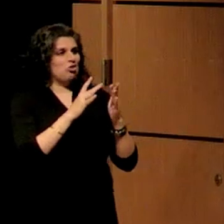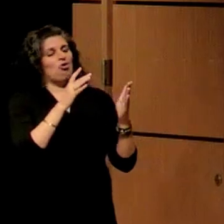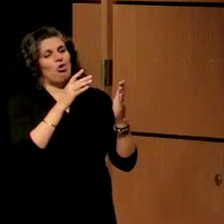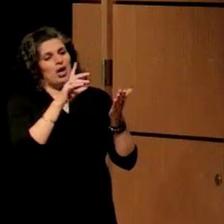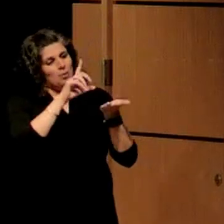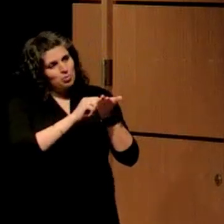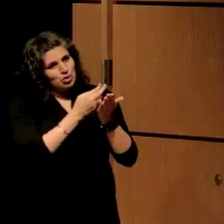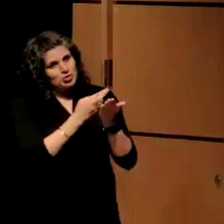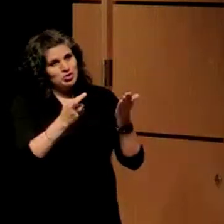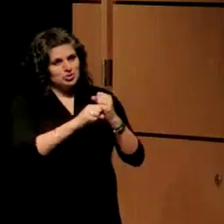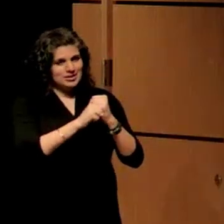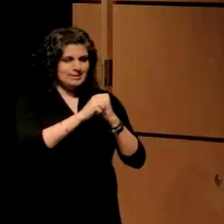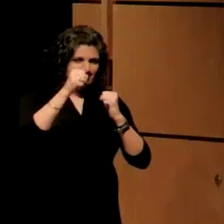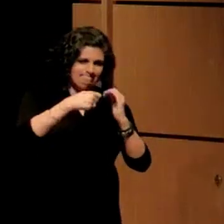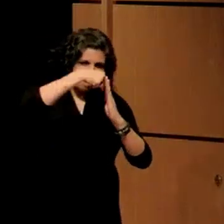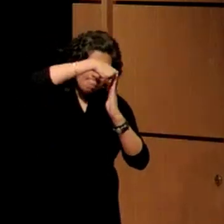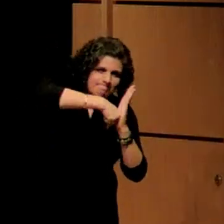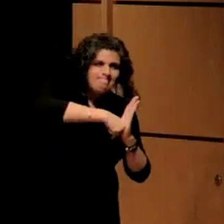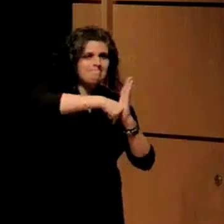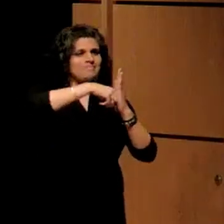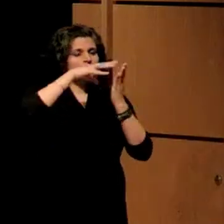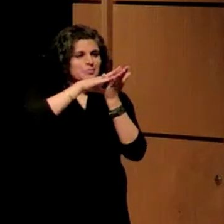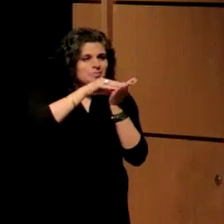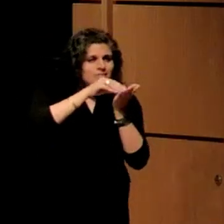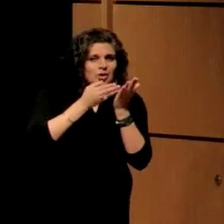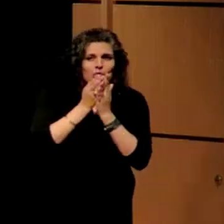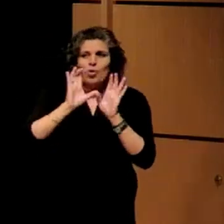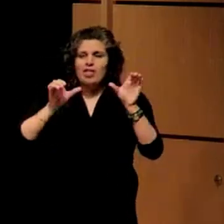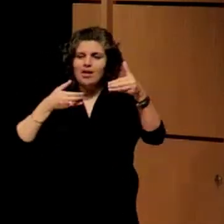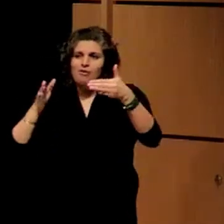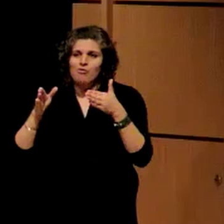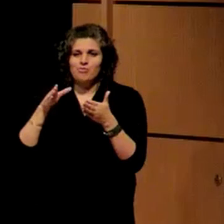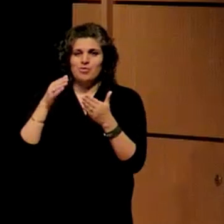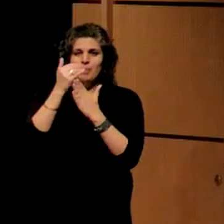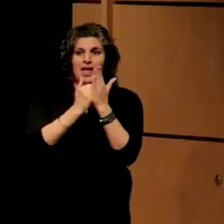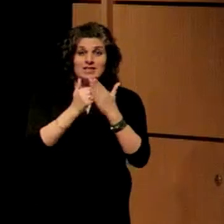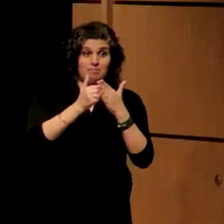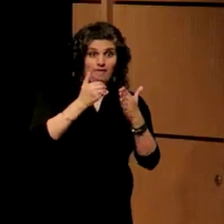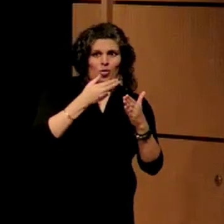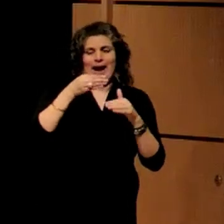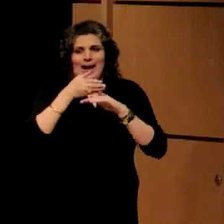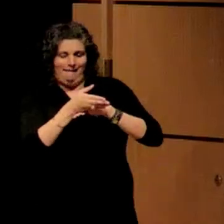resources to extend and deepen students' learning through classroom lessons before and after their